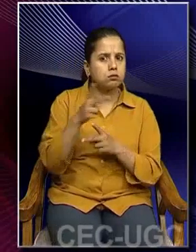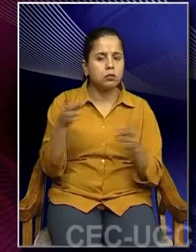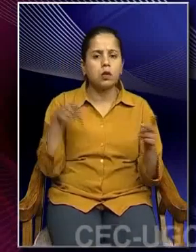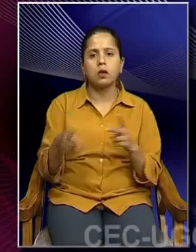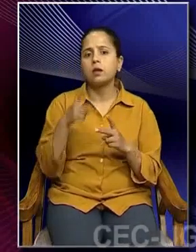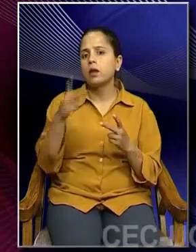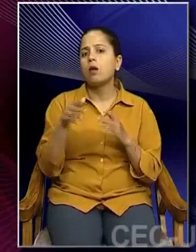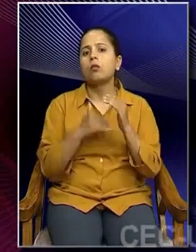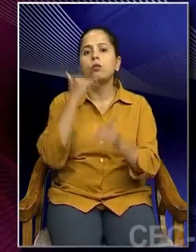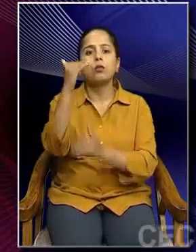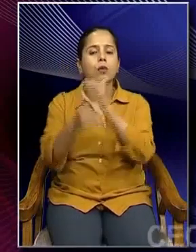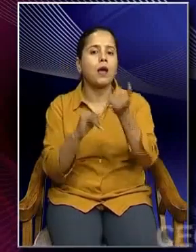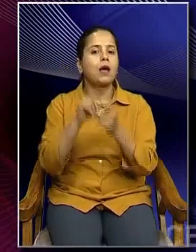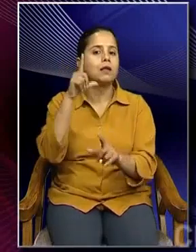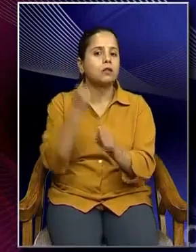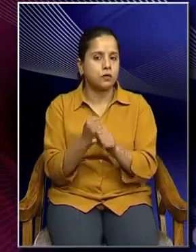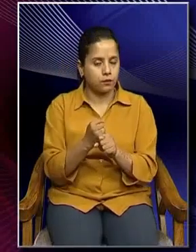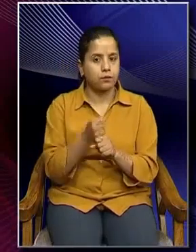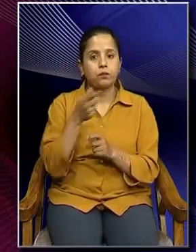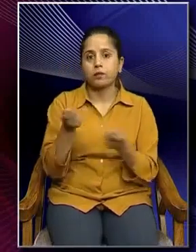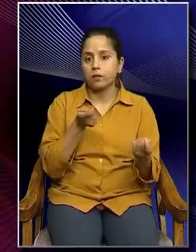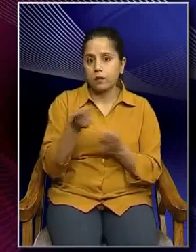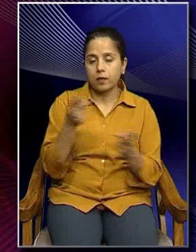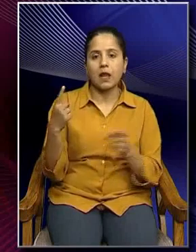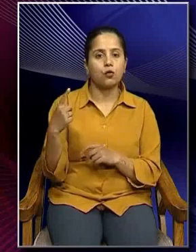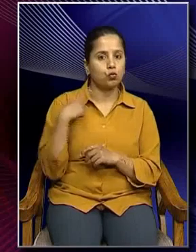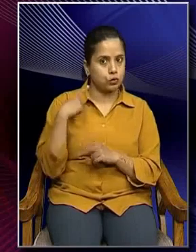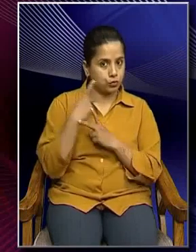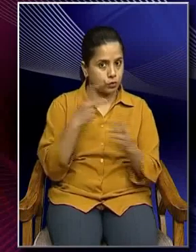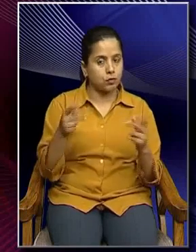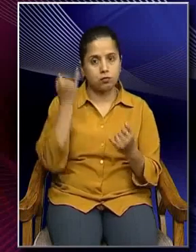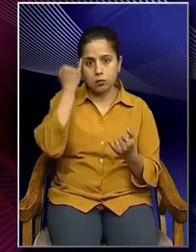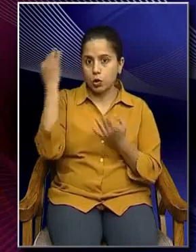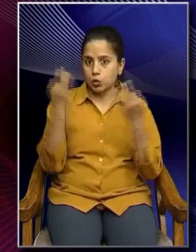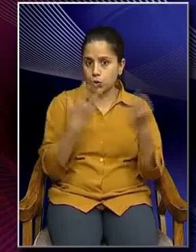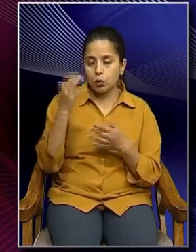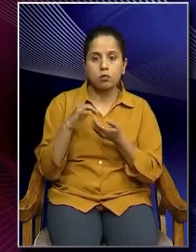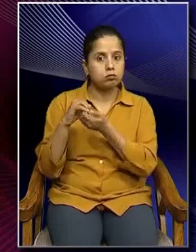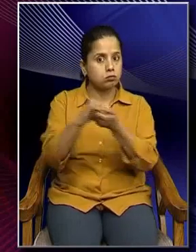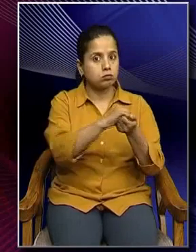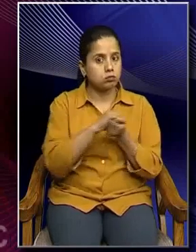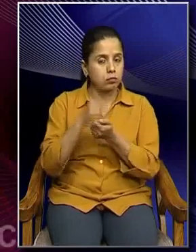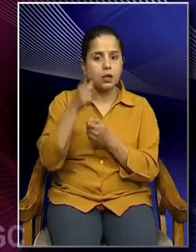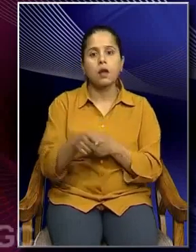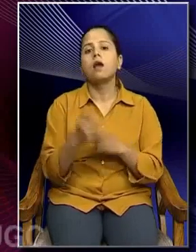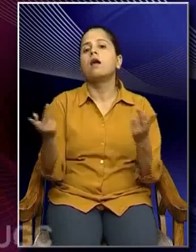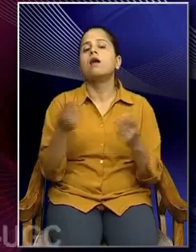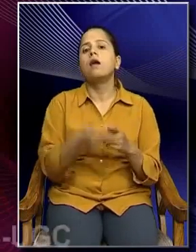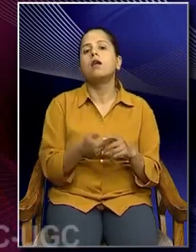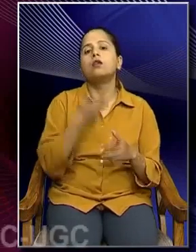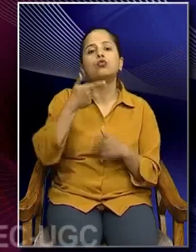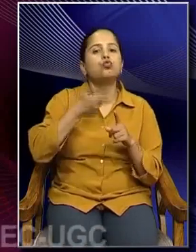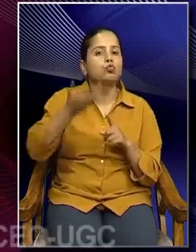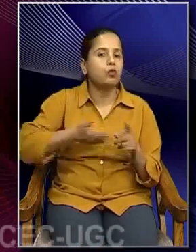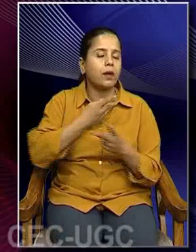progress of SDGs, facilitating leadership, innovation, collaboration and capacity building